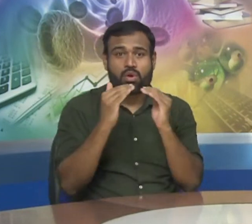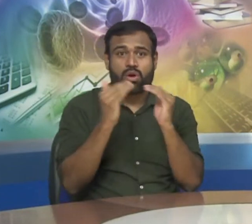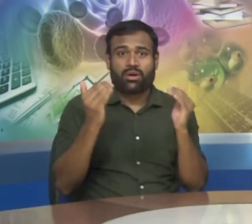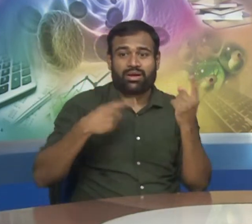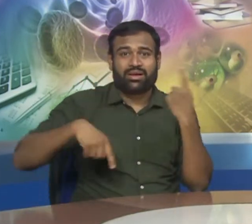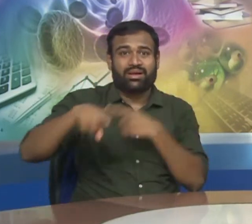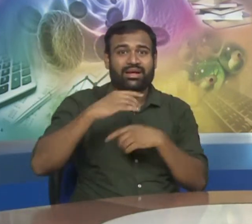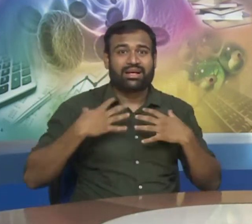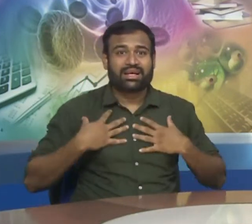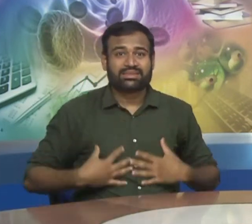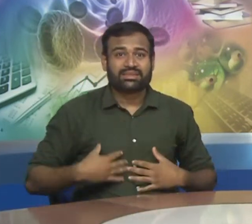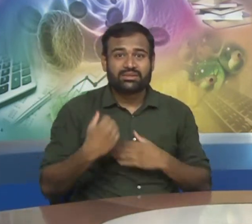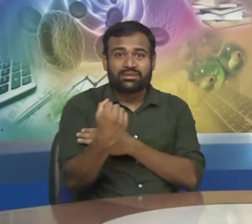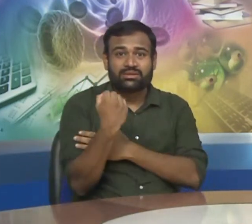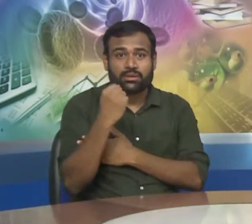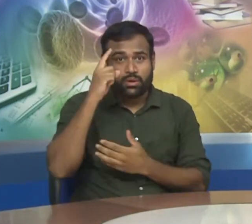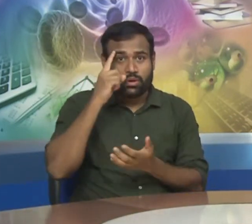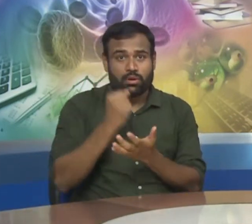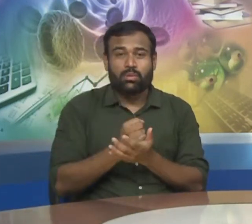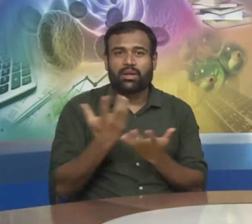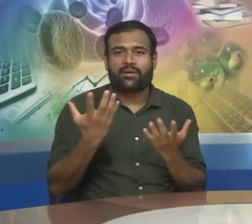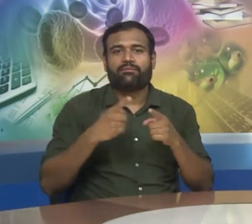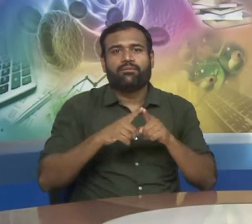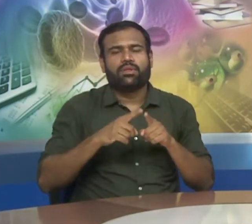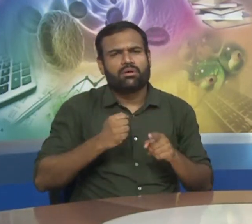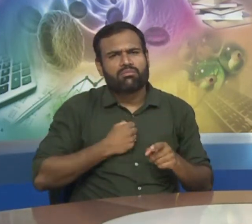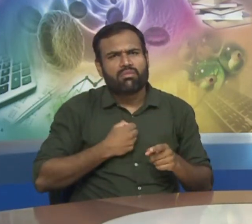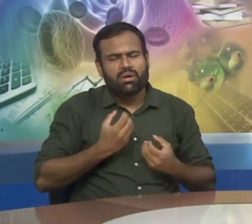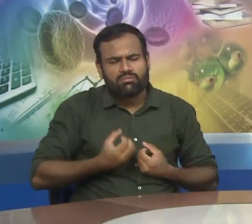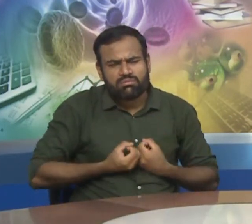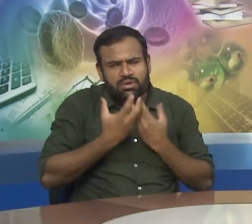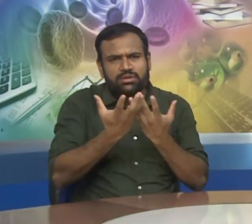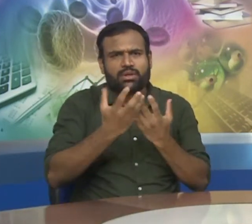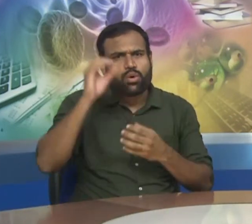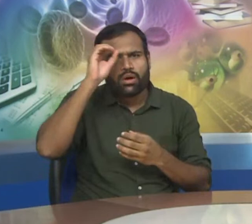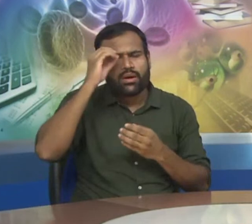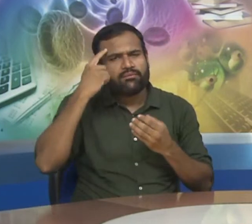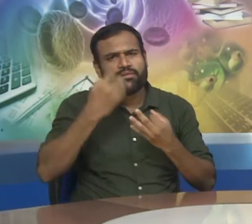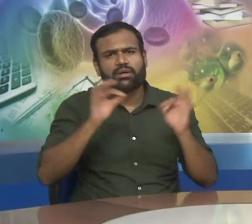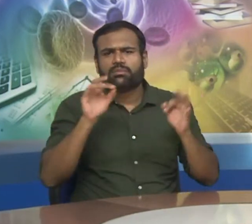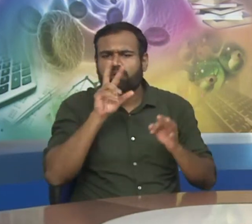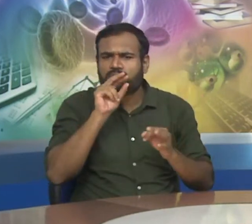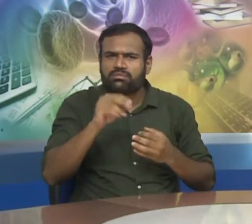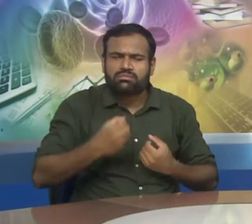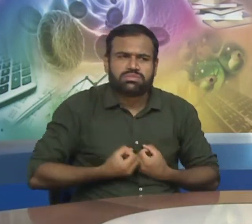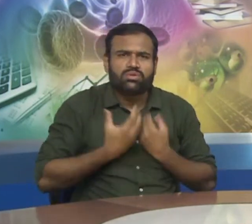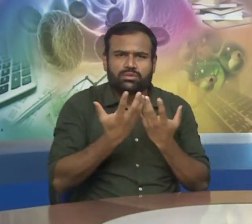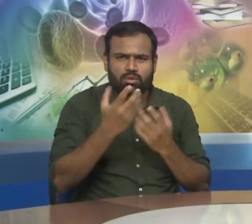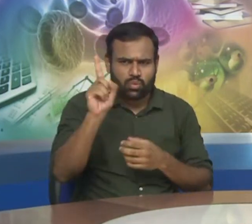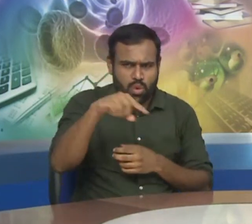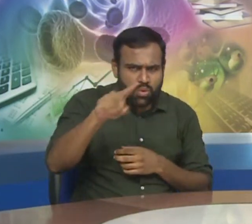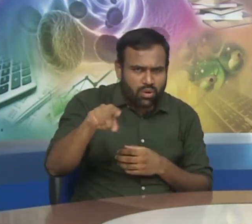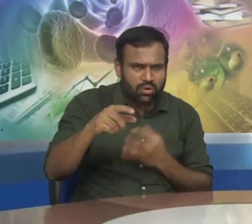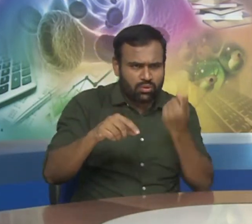The right to freedom has given various kinds of freedoms to us, to all of us.